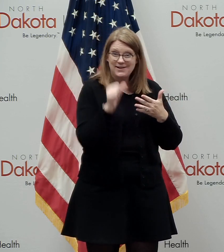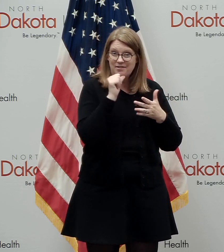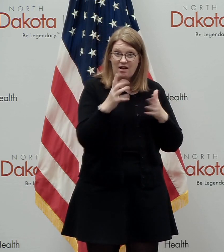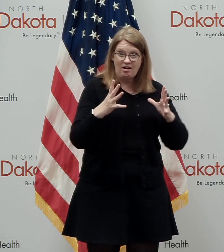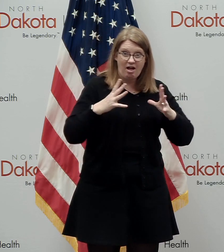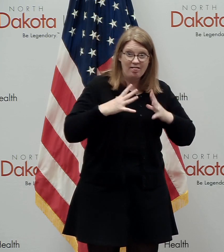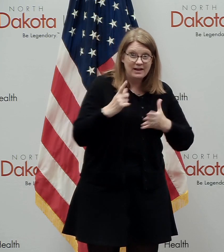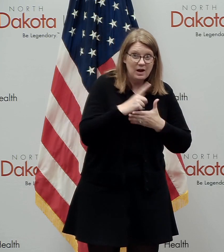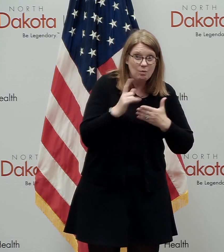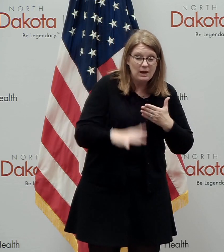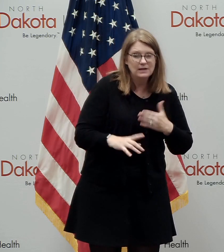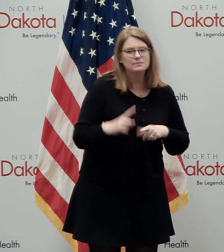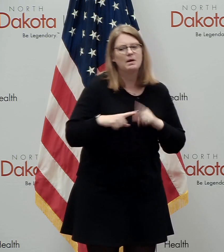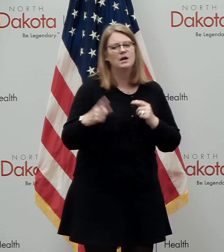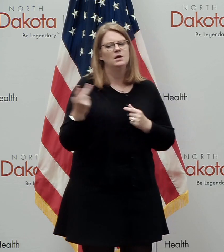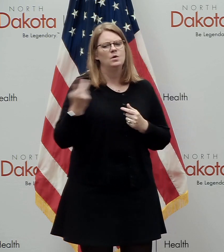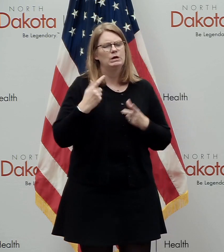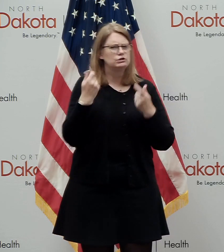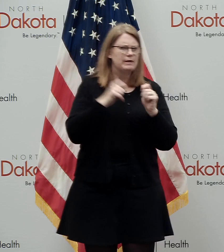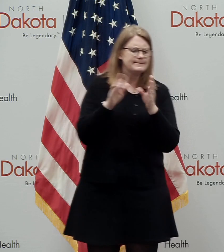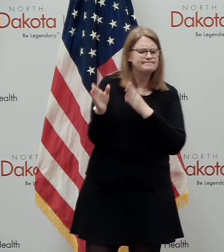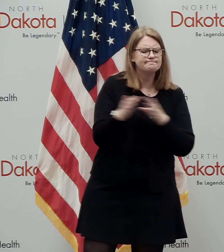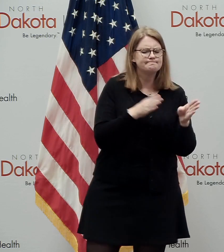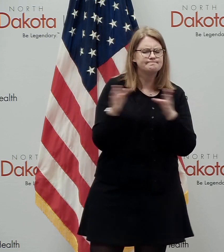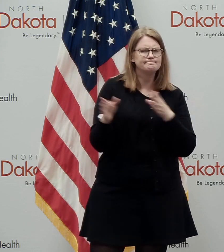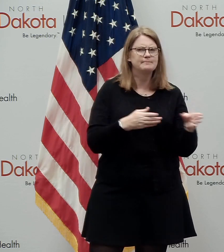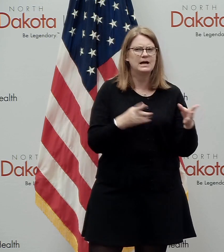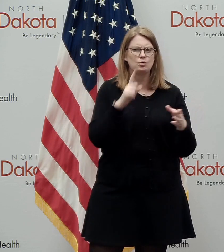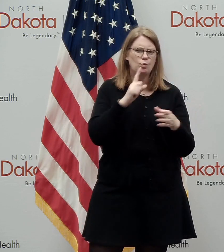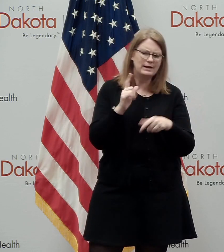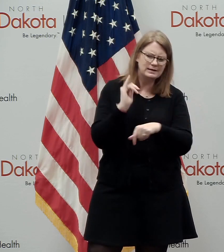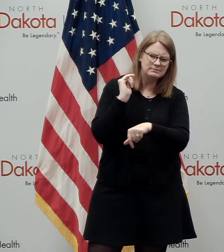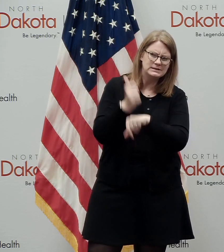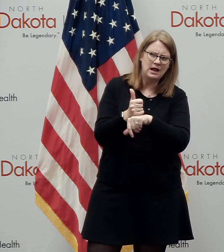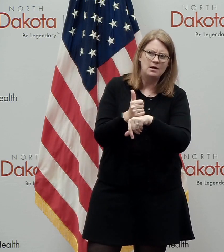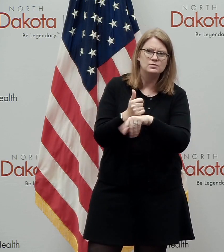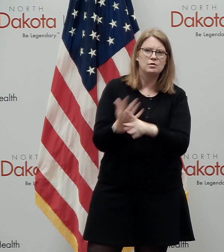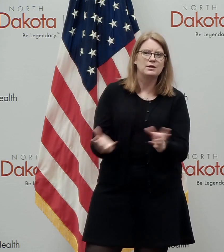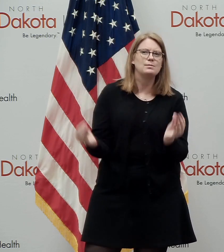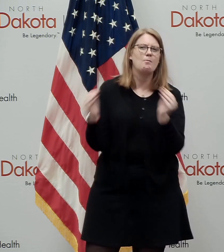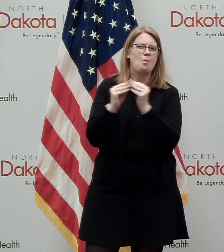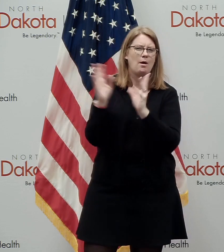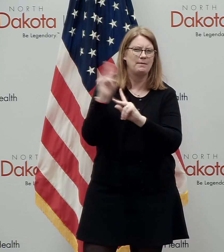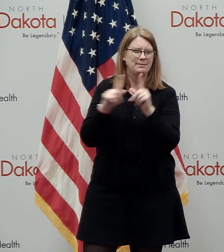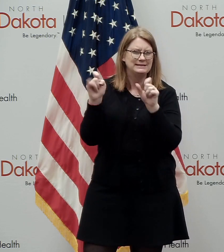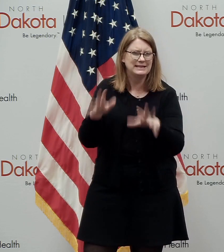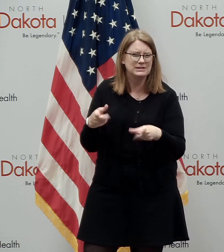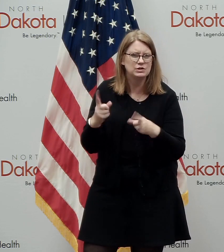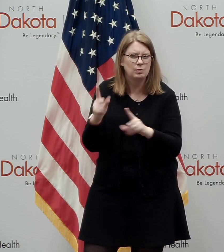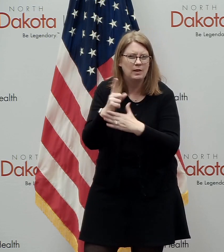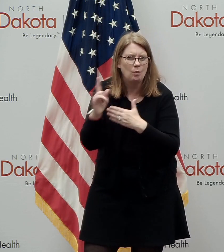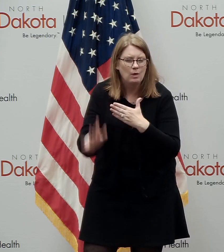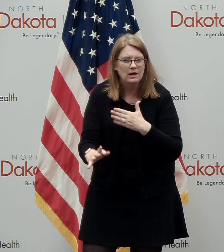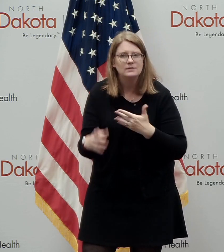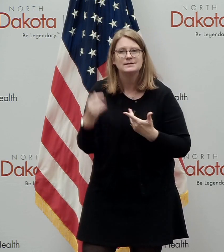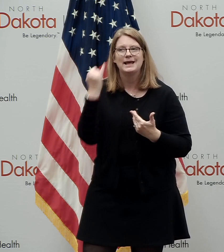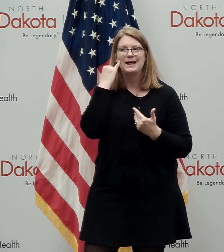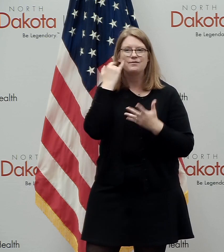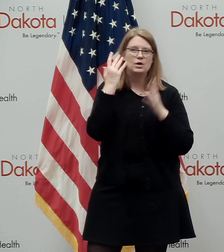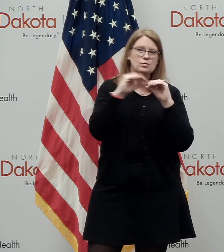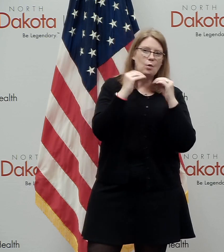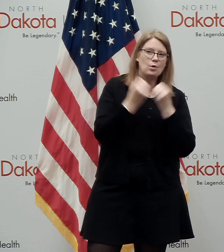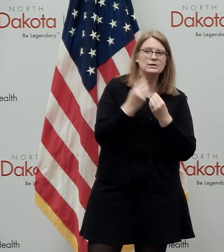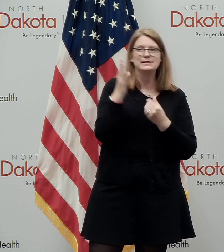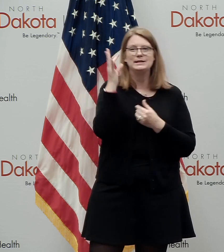going to try to implement some strategies to get higher testing over the weekends. And so again, whether those are organizations,